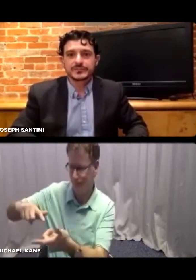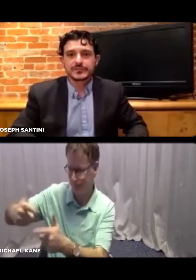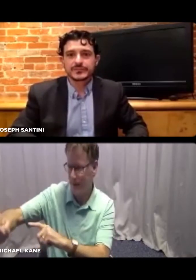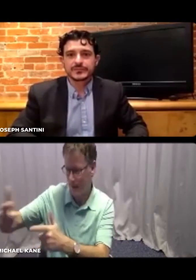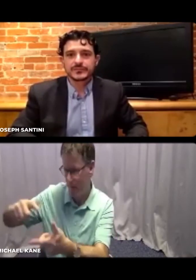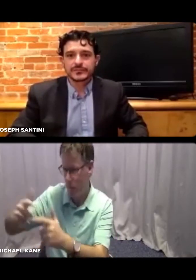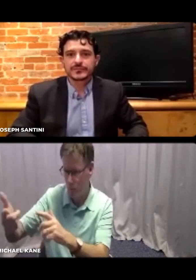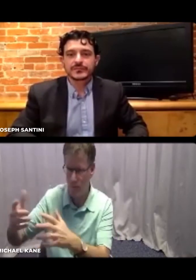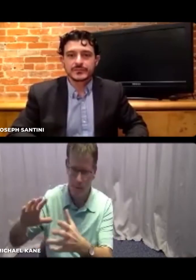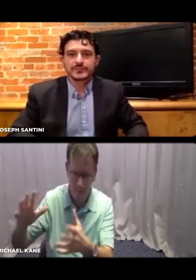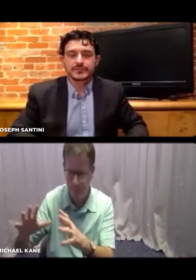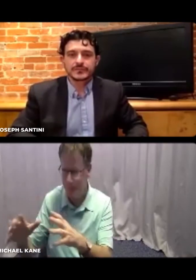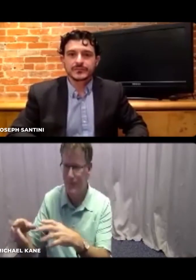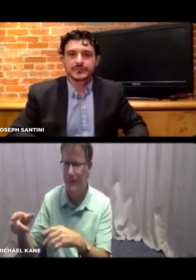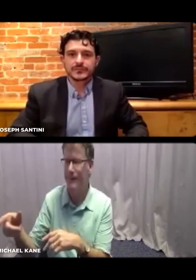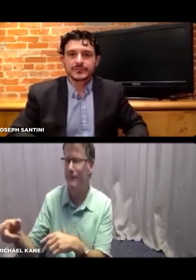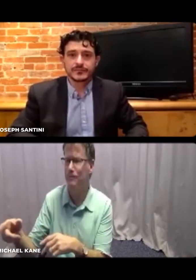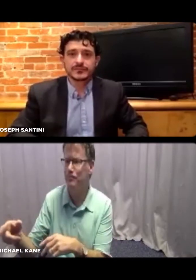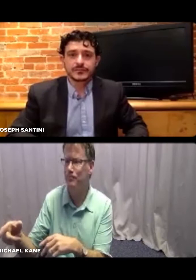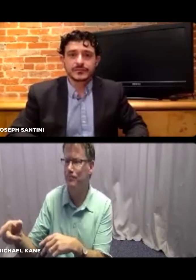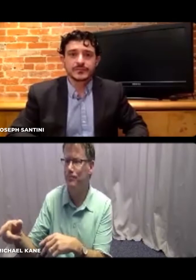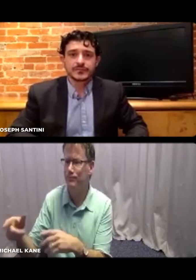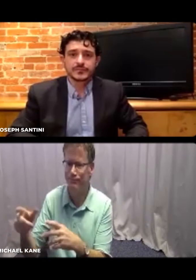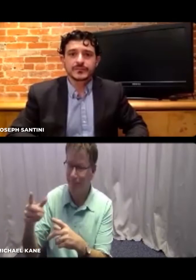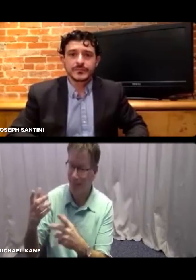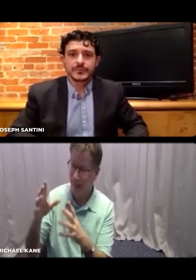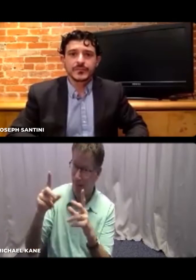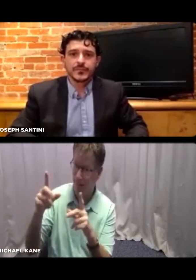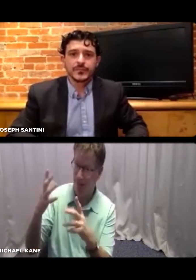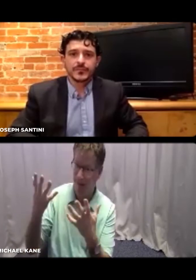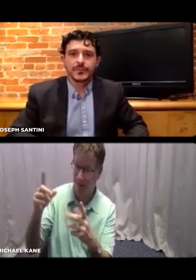speak directly with the bank representative.